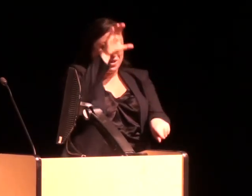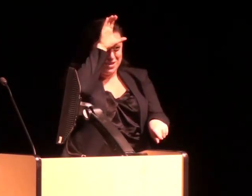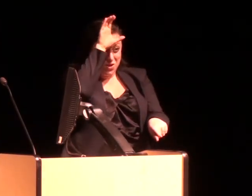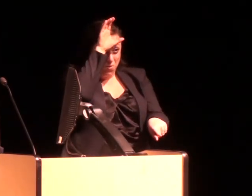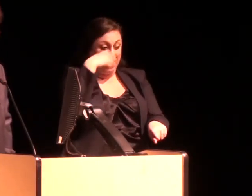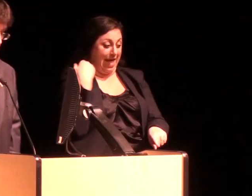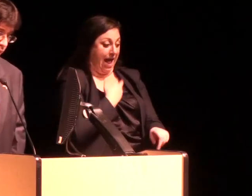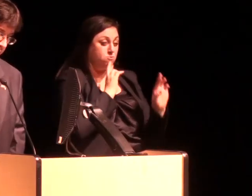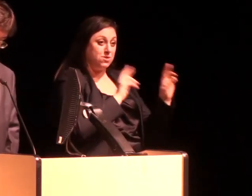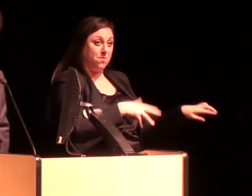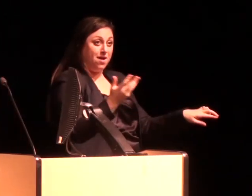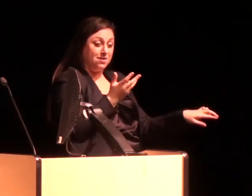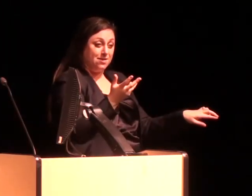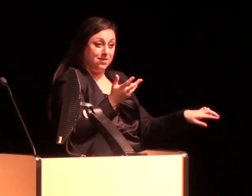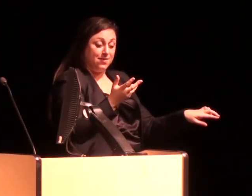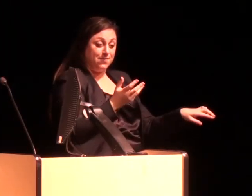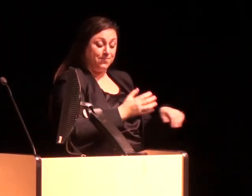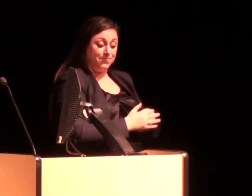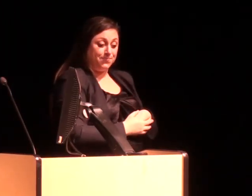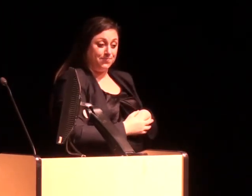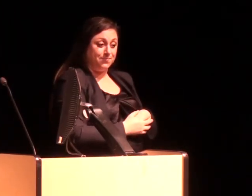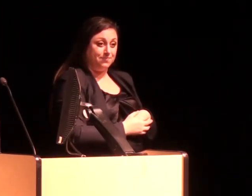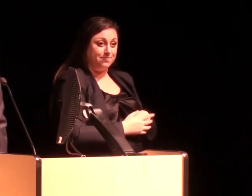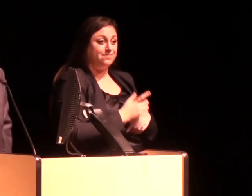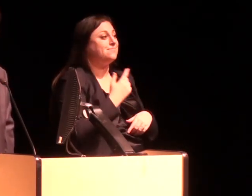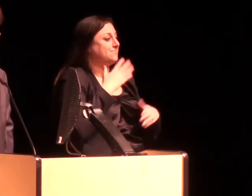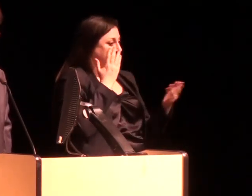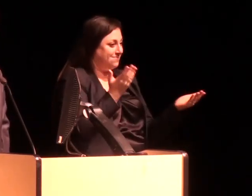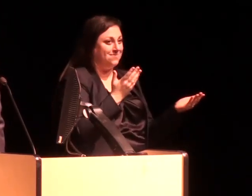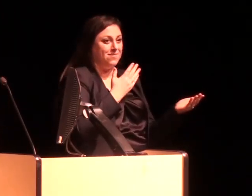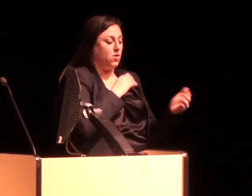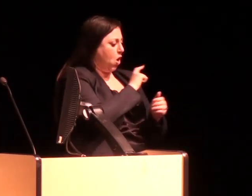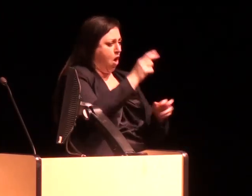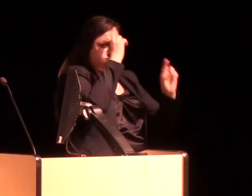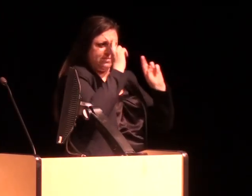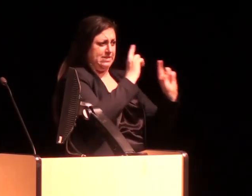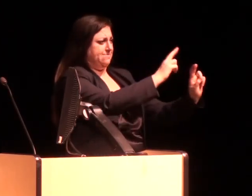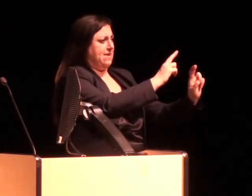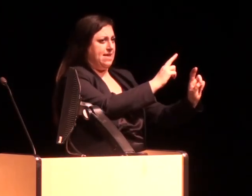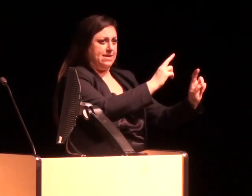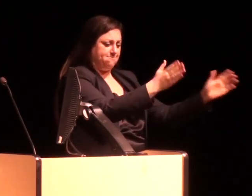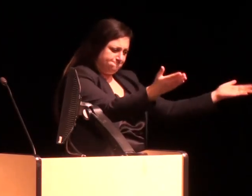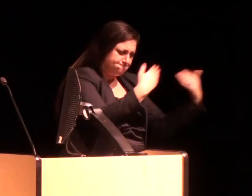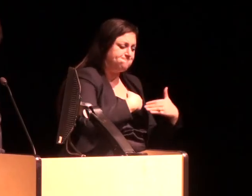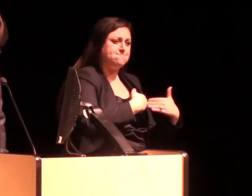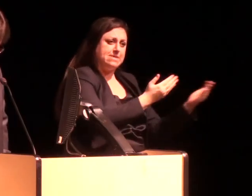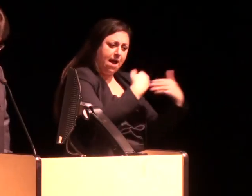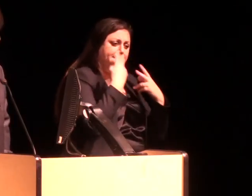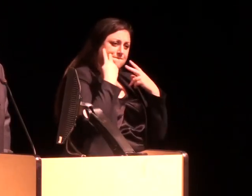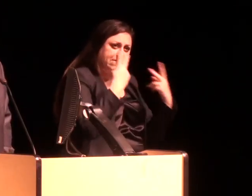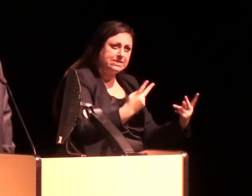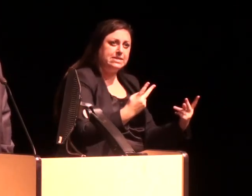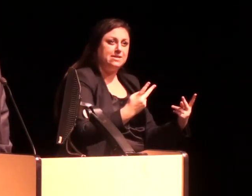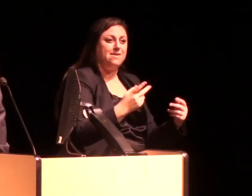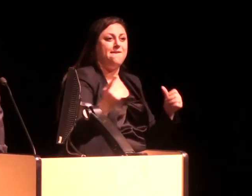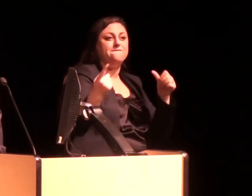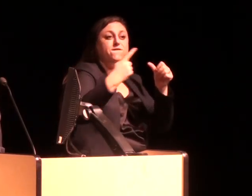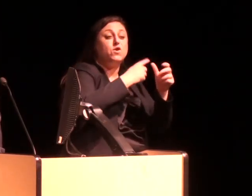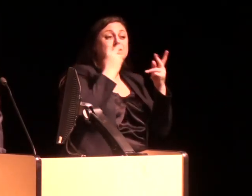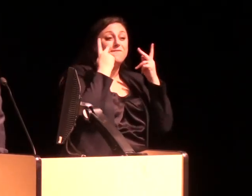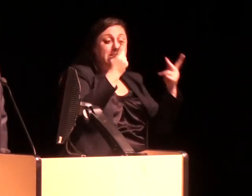Cuba. President of the United States, we will treat it with all respect and considerations during his visit to Cuba. It's the first